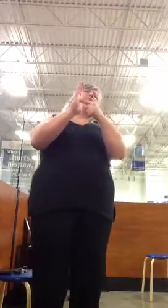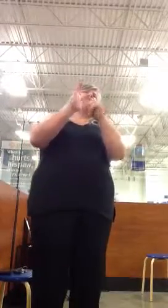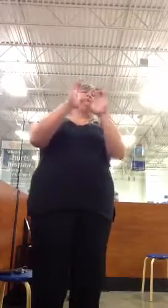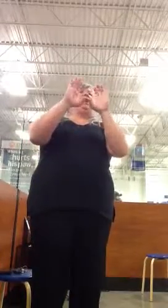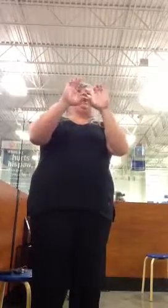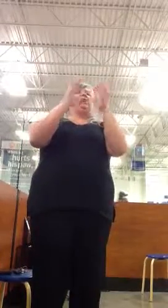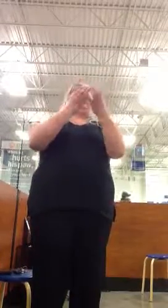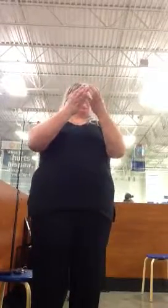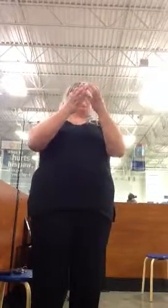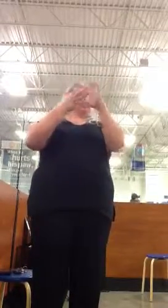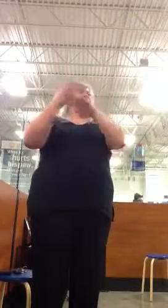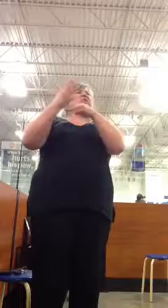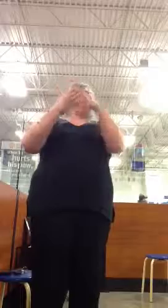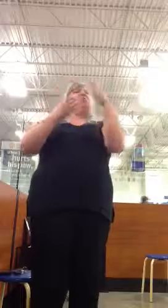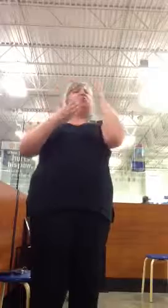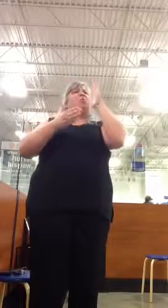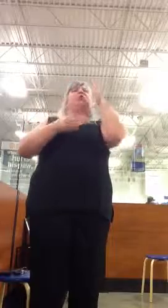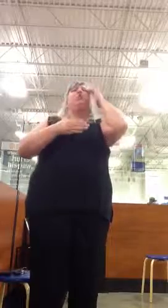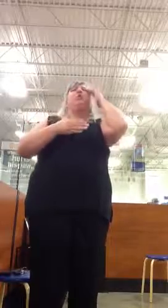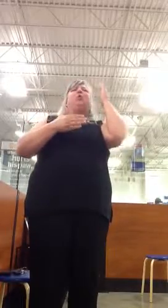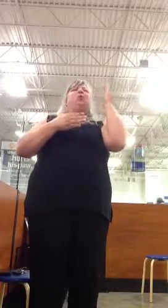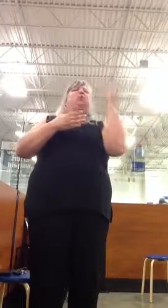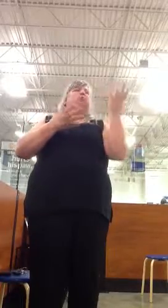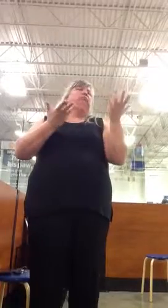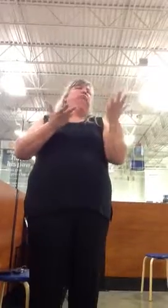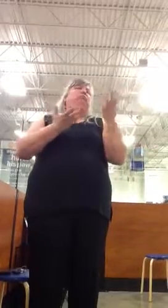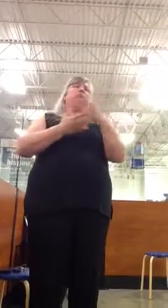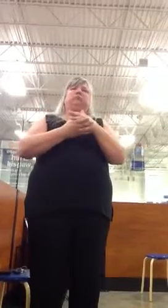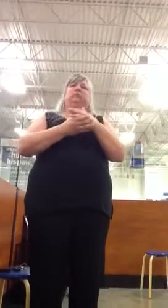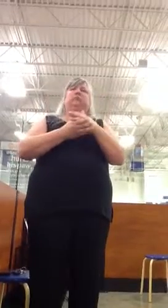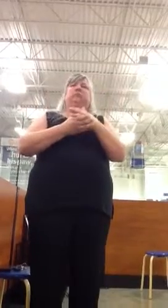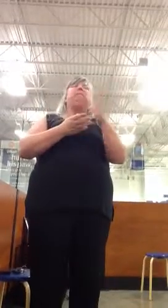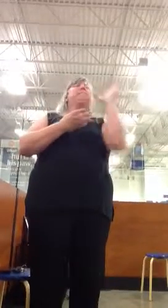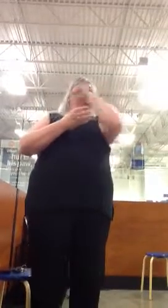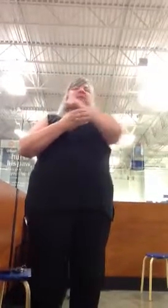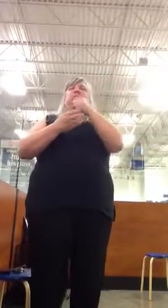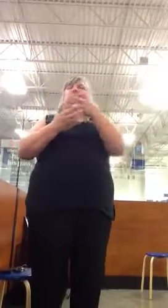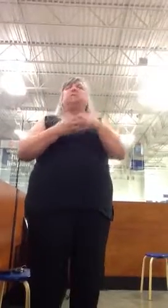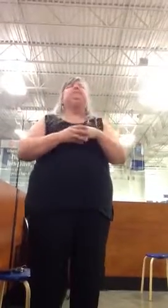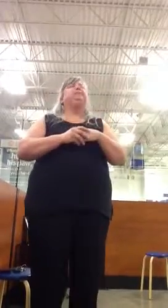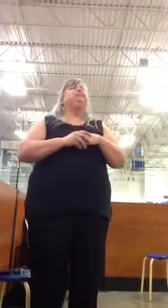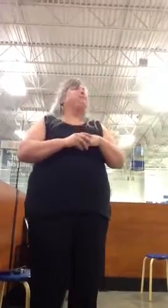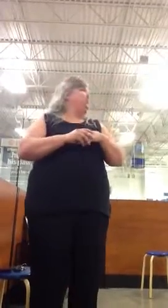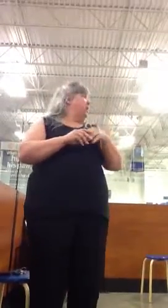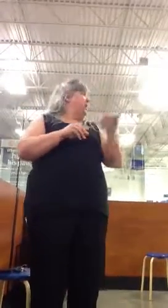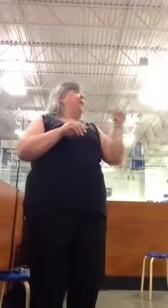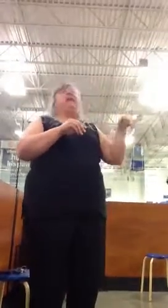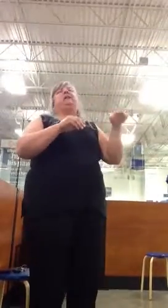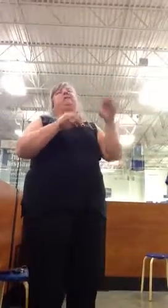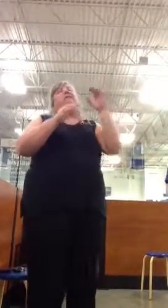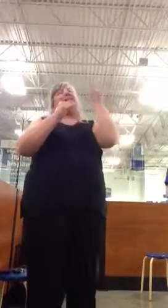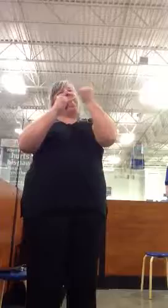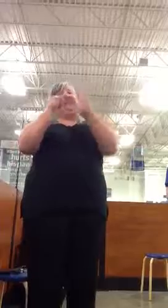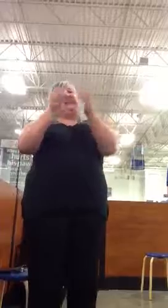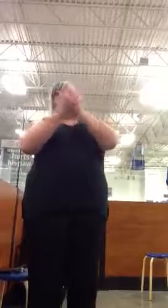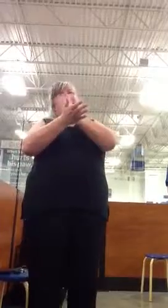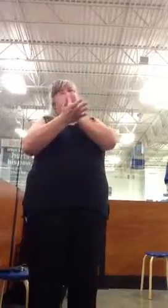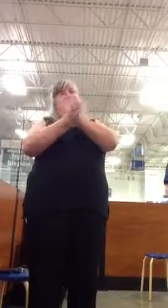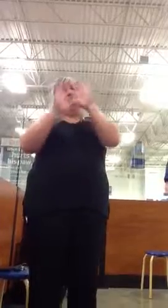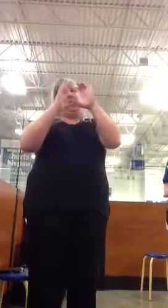Alright. And then the final page, right behind that one, is my class rules. Okay? So I'm